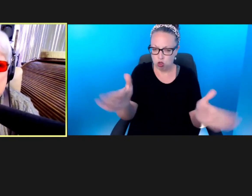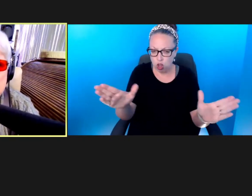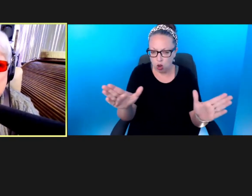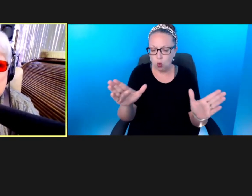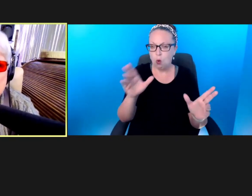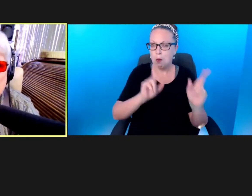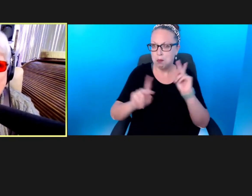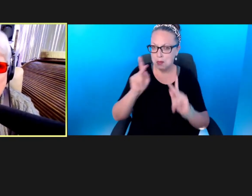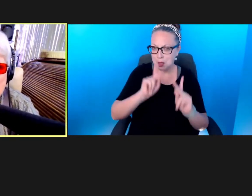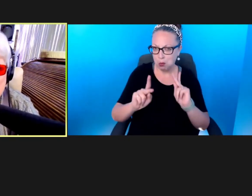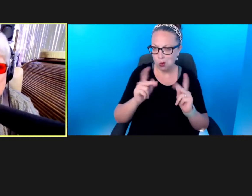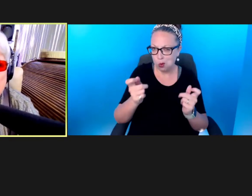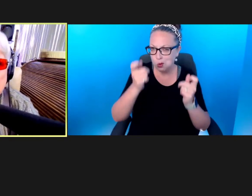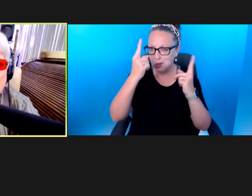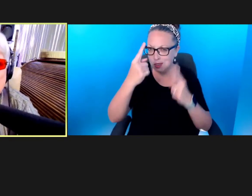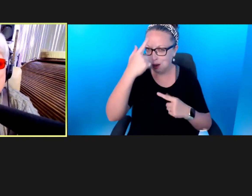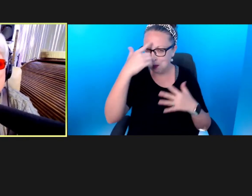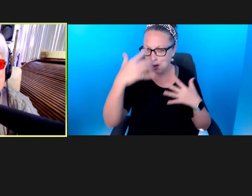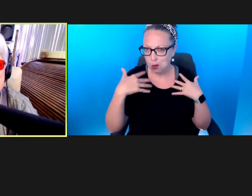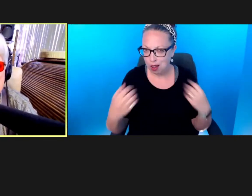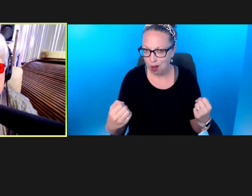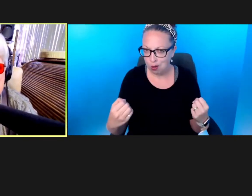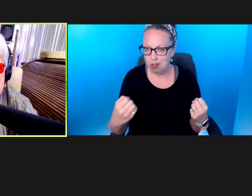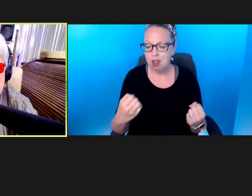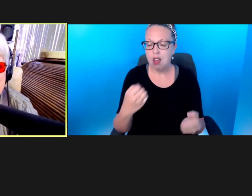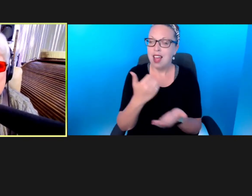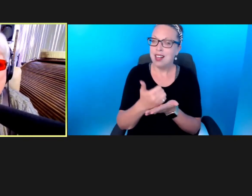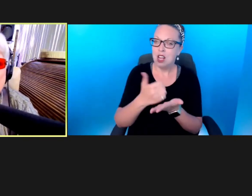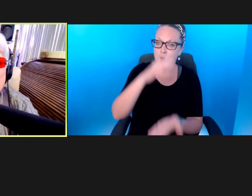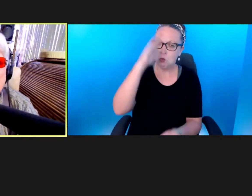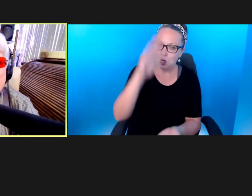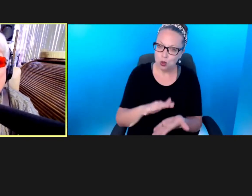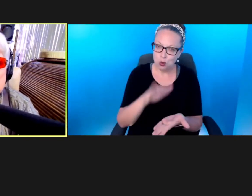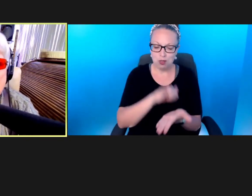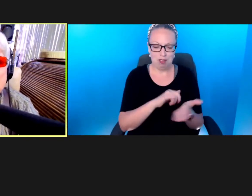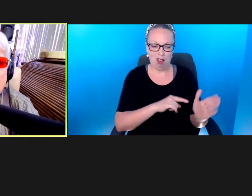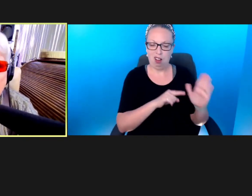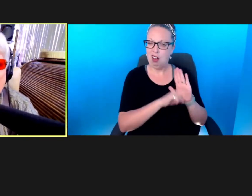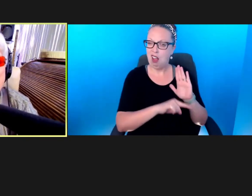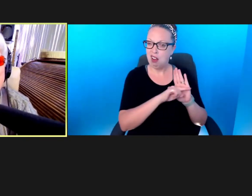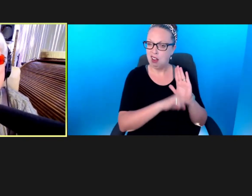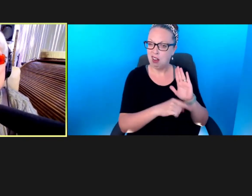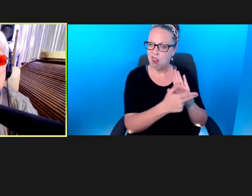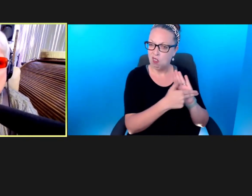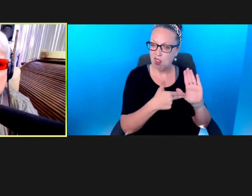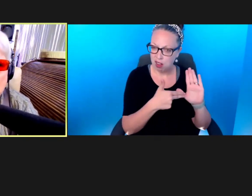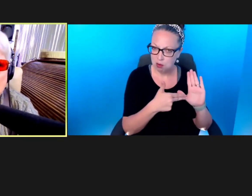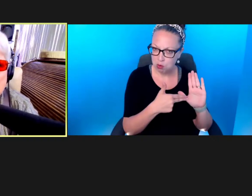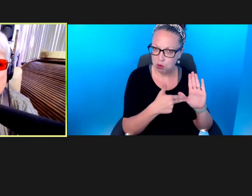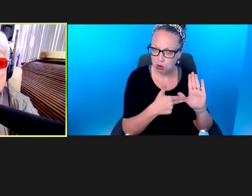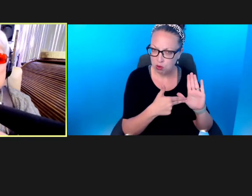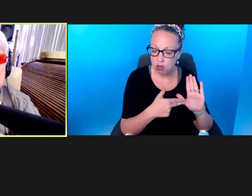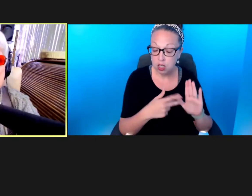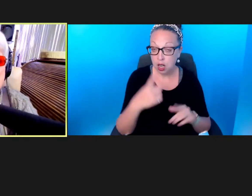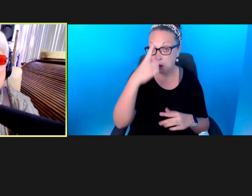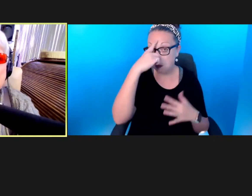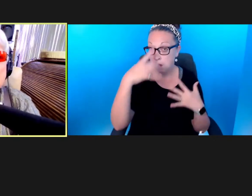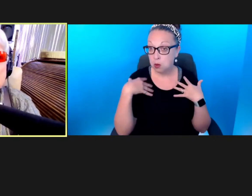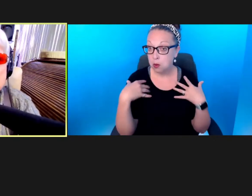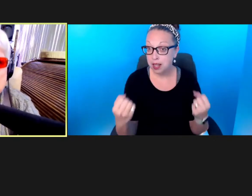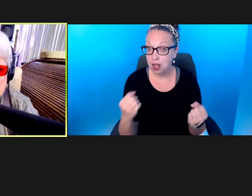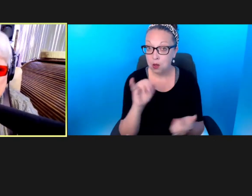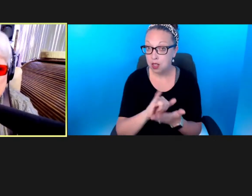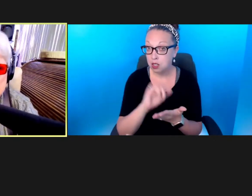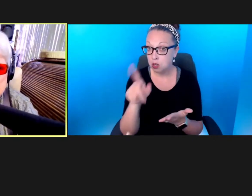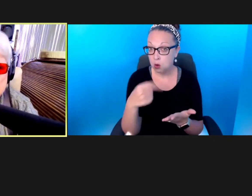reduce the stigma of mental health conditions. Now, mental health is the only